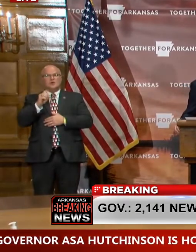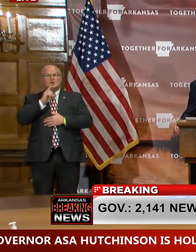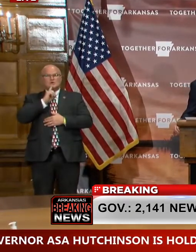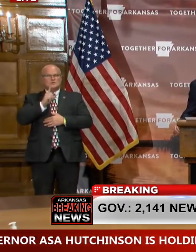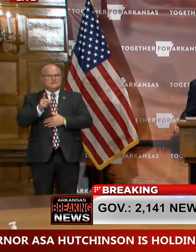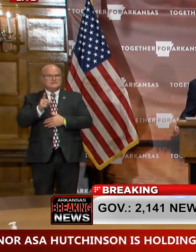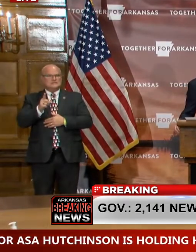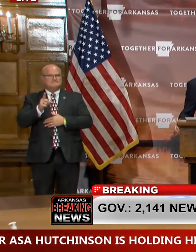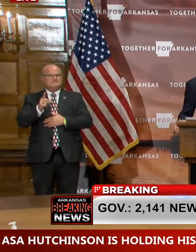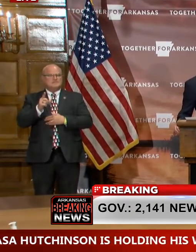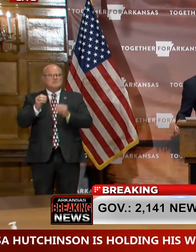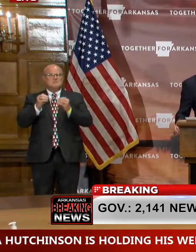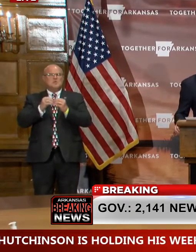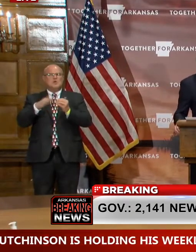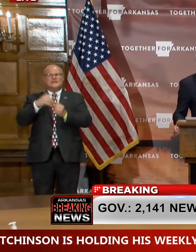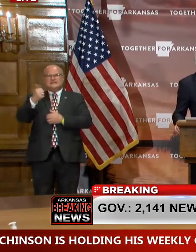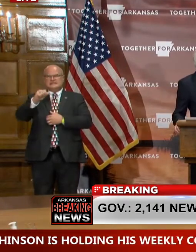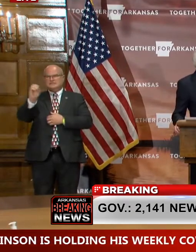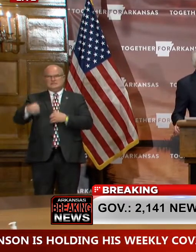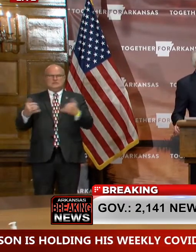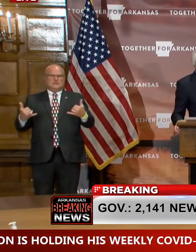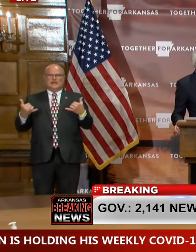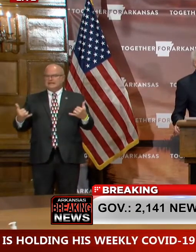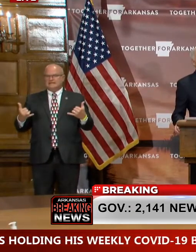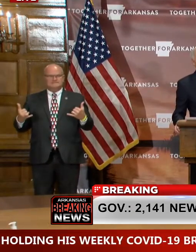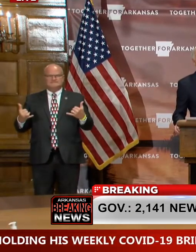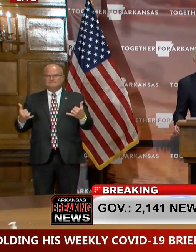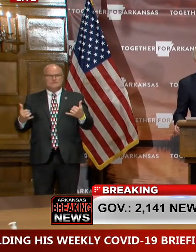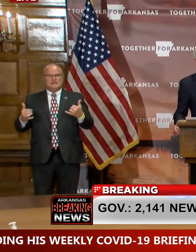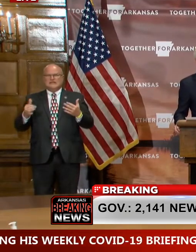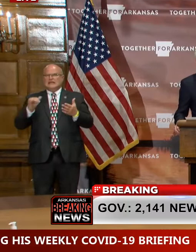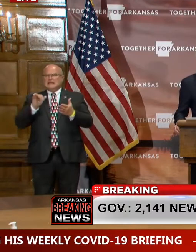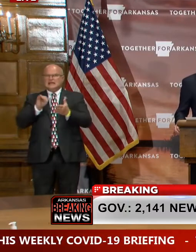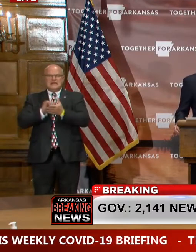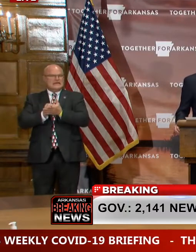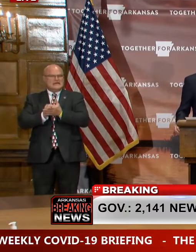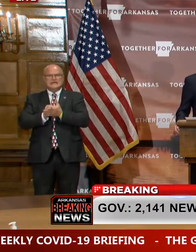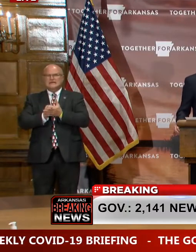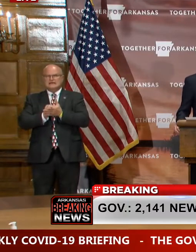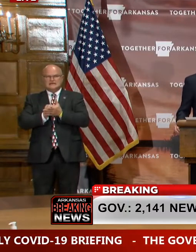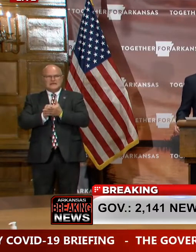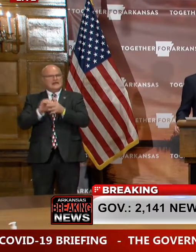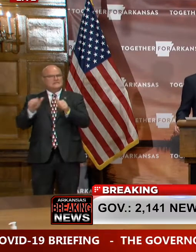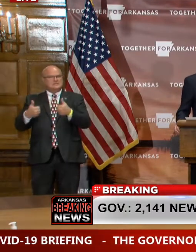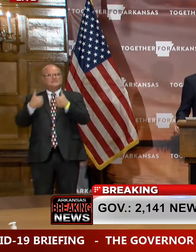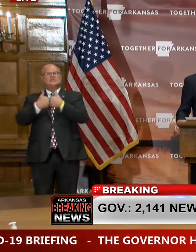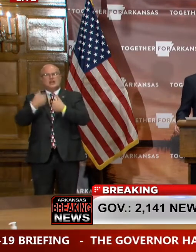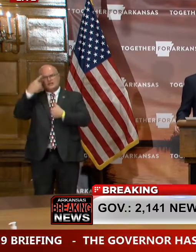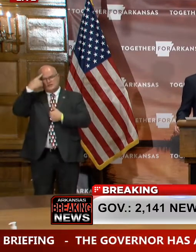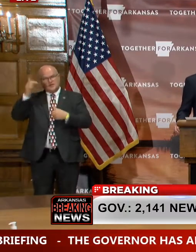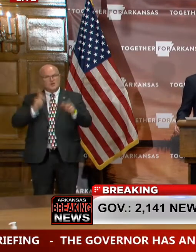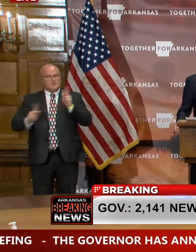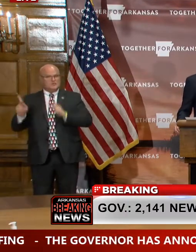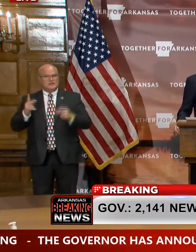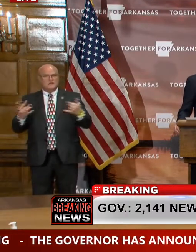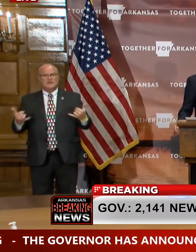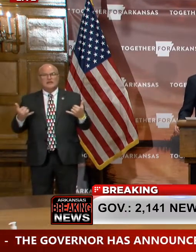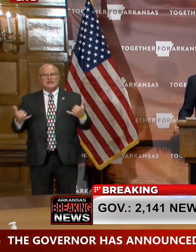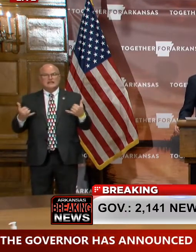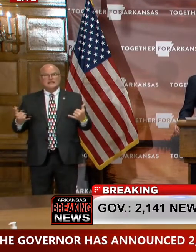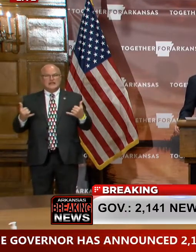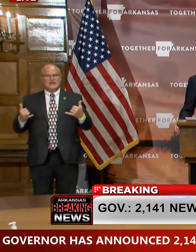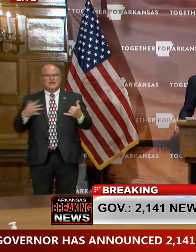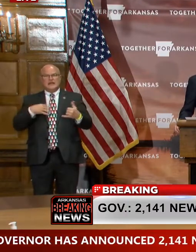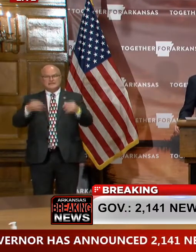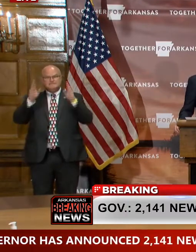simply above the 10% right now, and that is the biggest challenge for Arkansans and